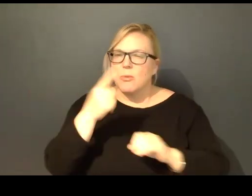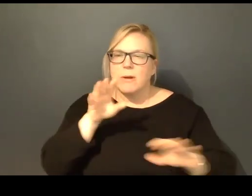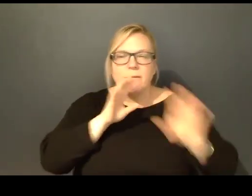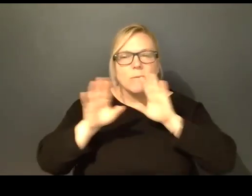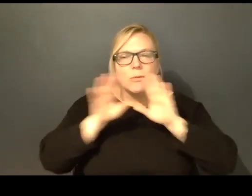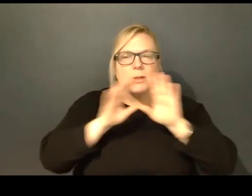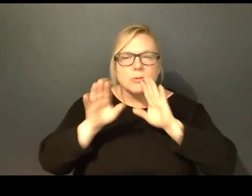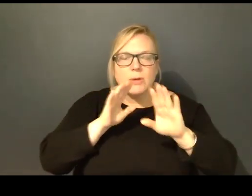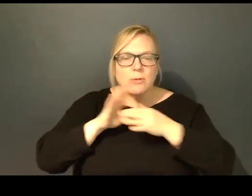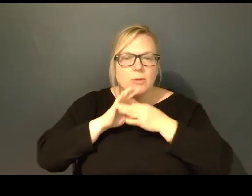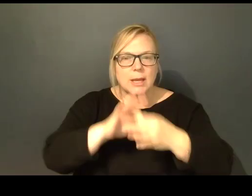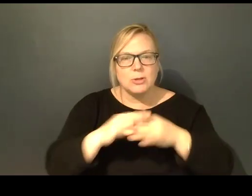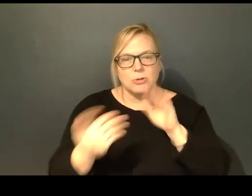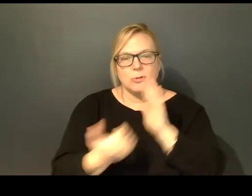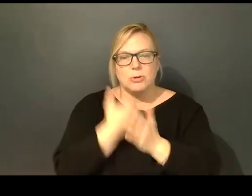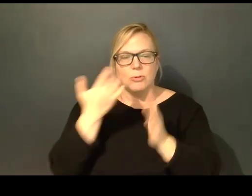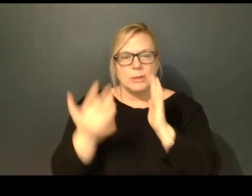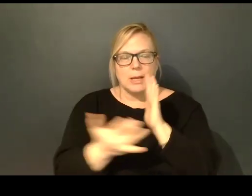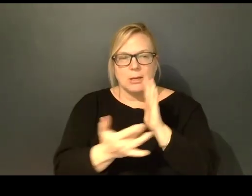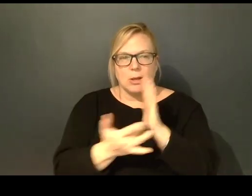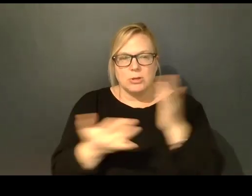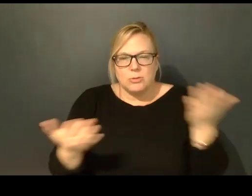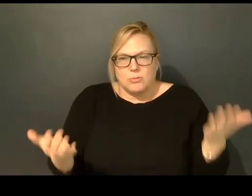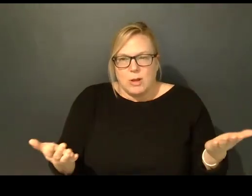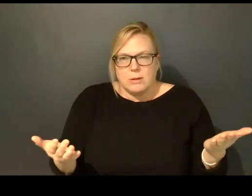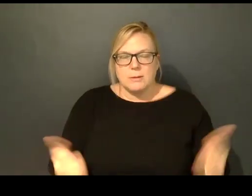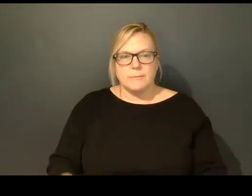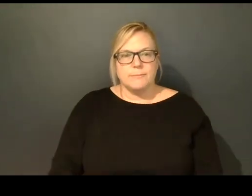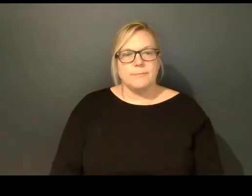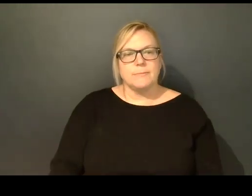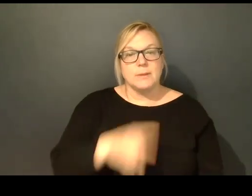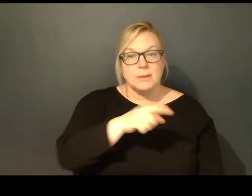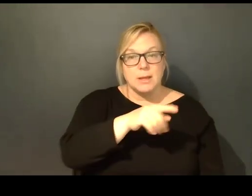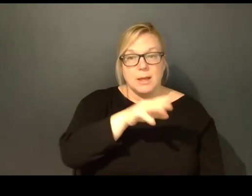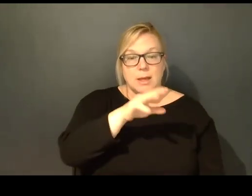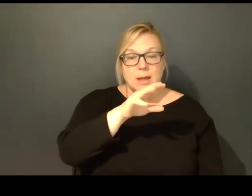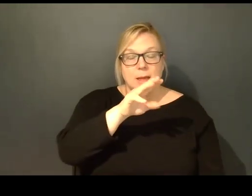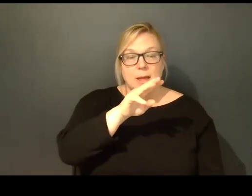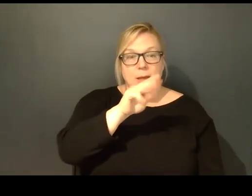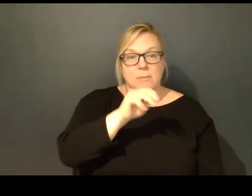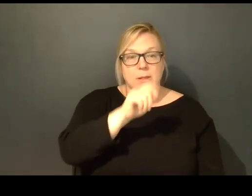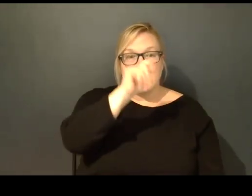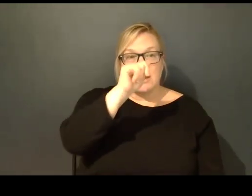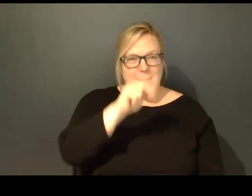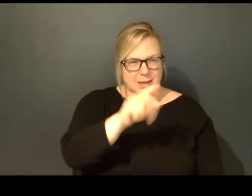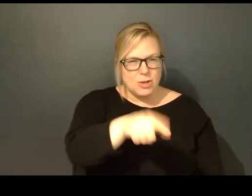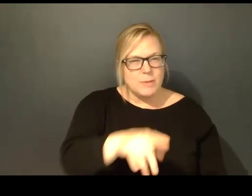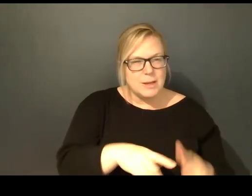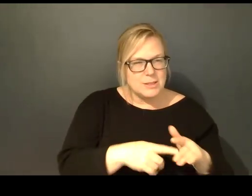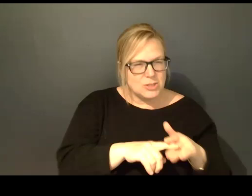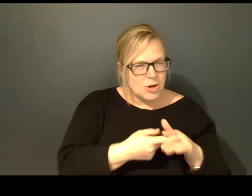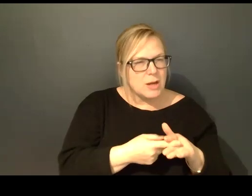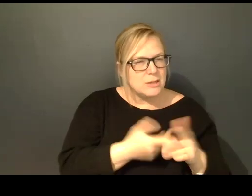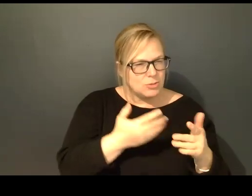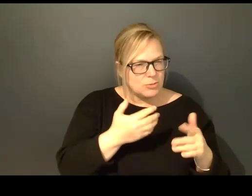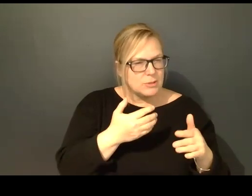to newer technologies? So Milena, you and I have talked about this a bit recently because you've been running into a few different items, but I'm